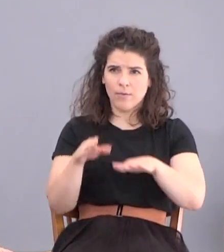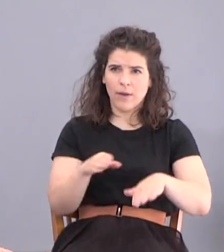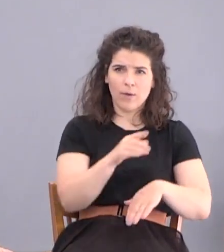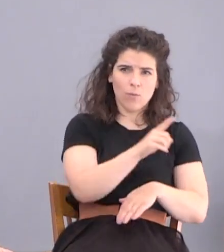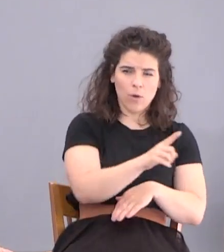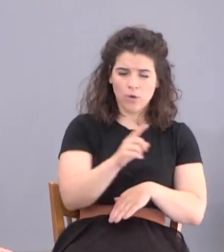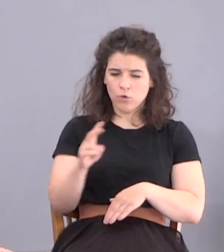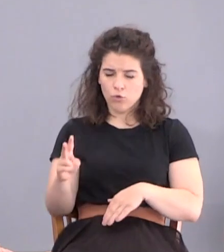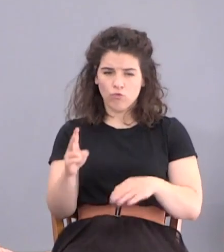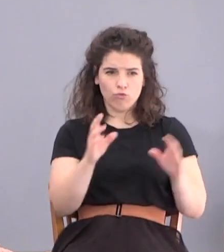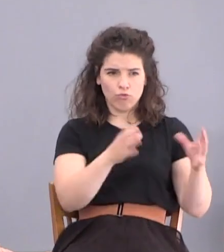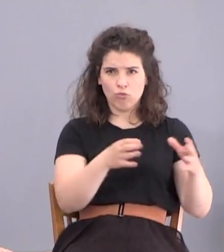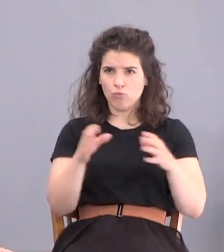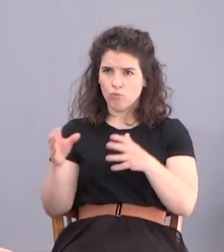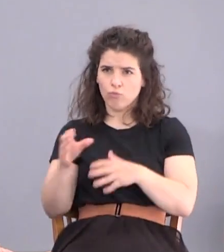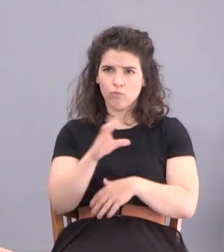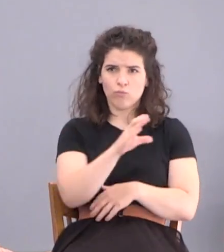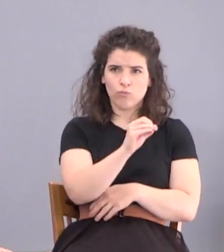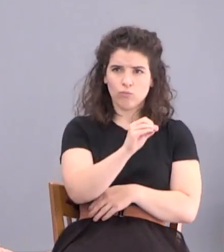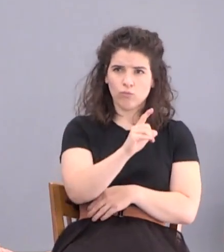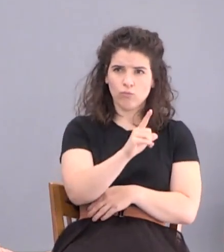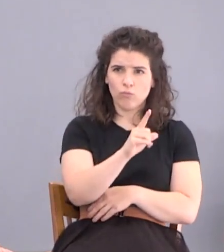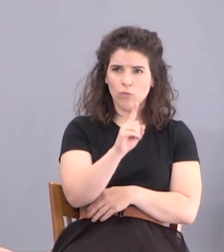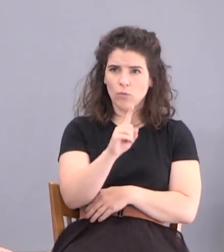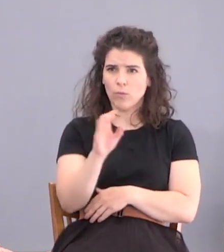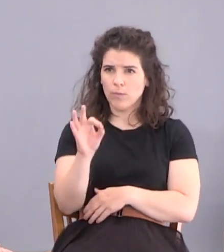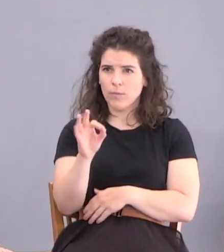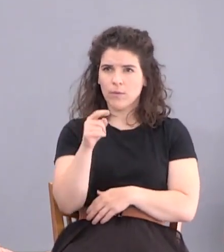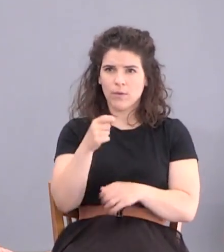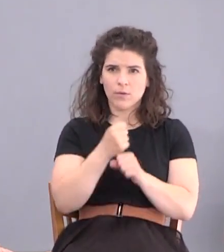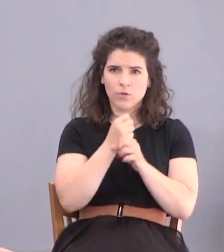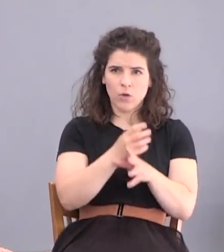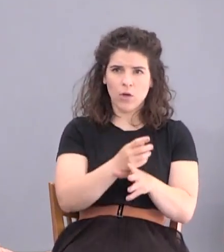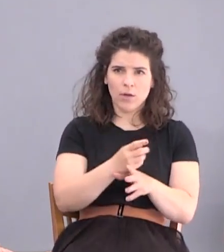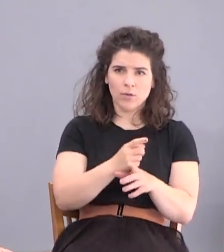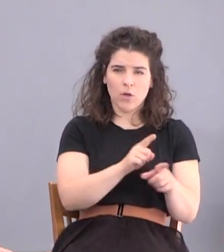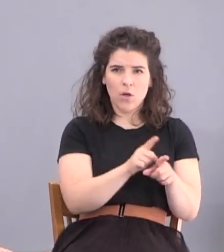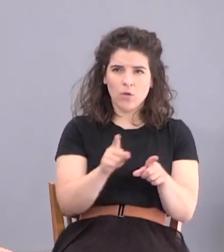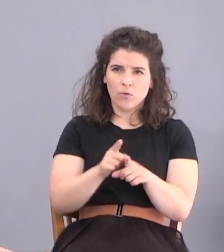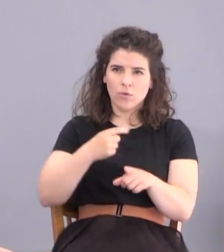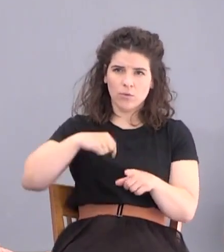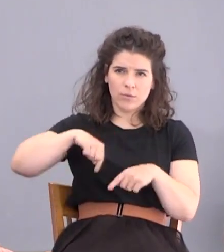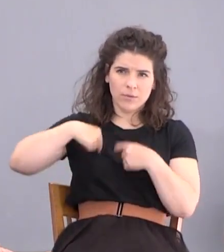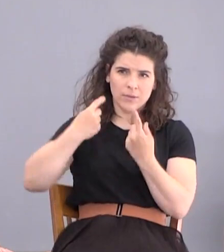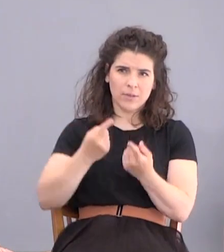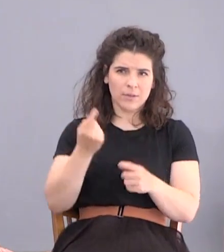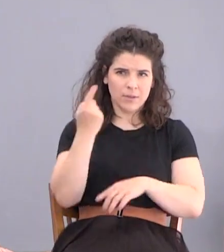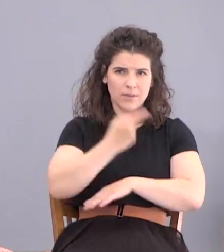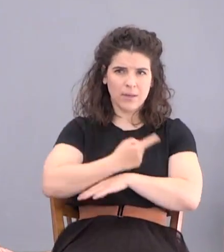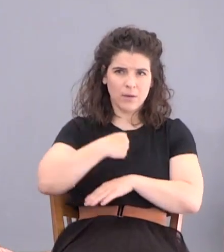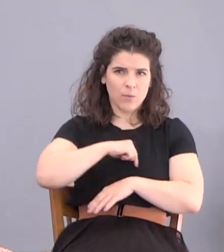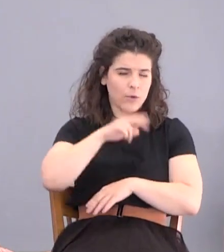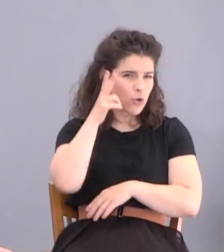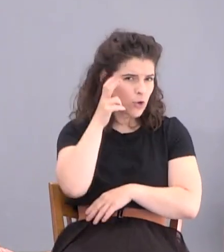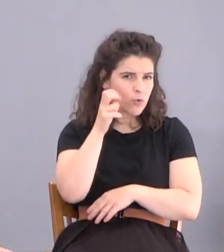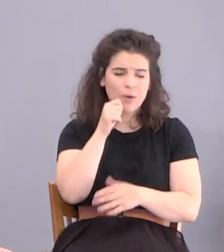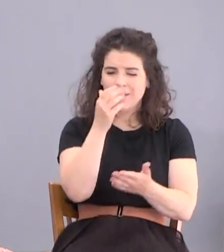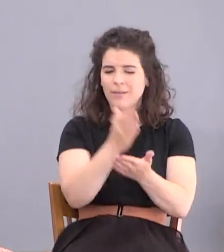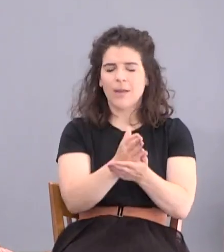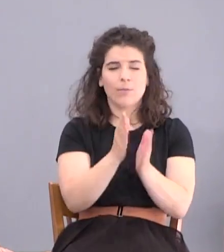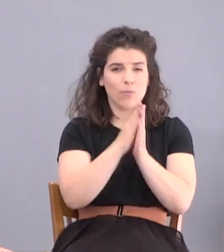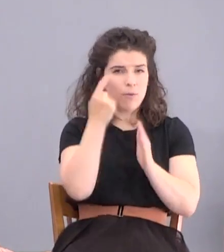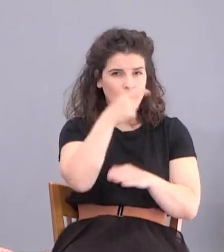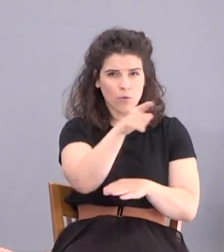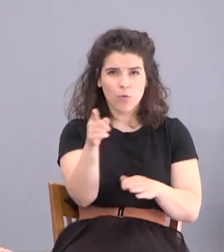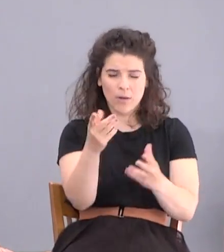1, verse 9, it says, for this cause we also, since the day we heard it, do not cease to pray for you and to desire that you might be